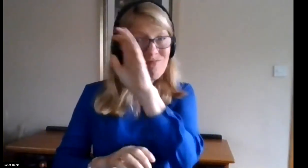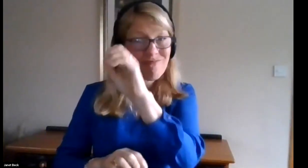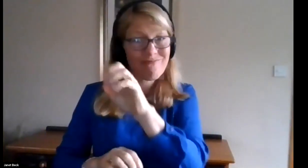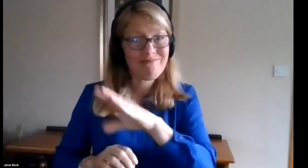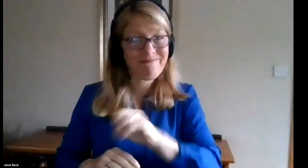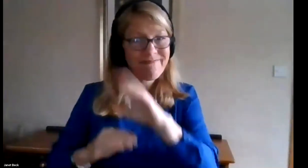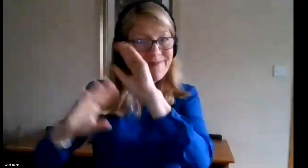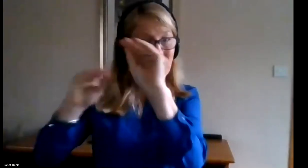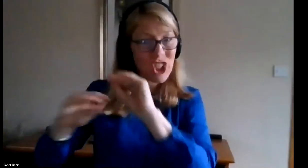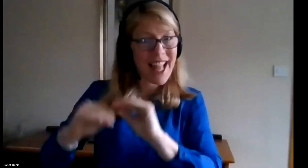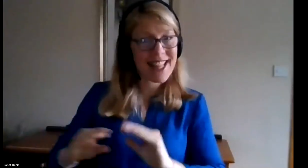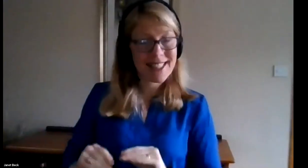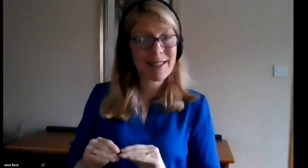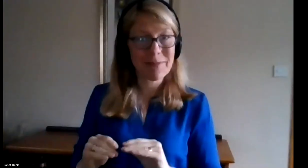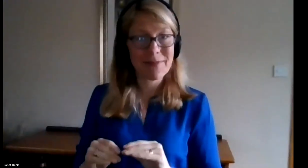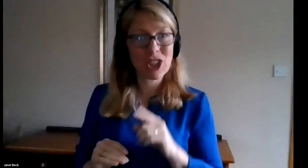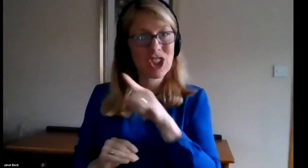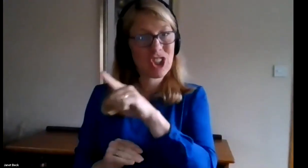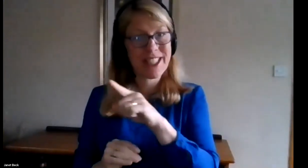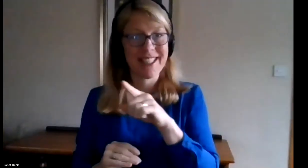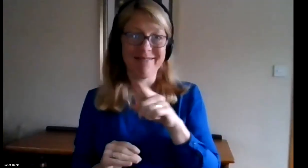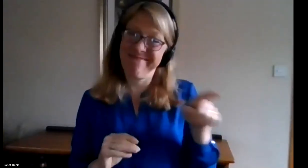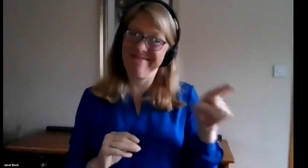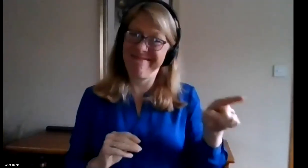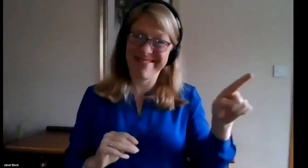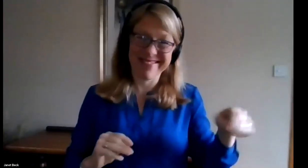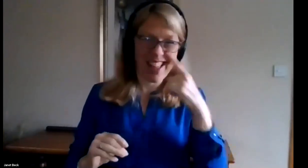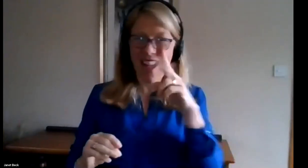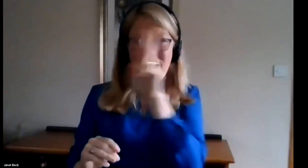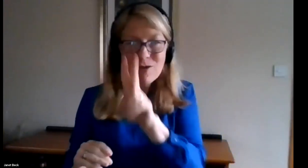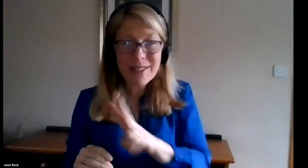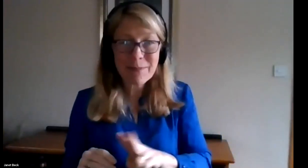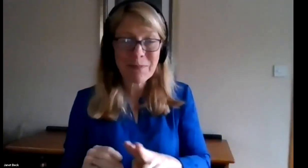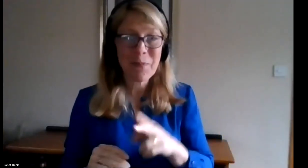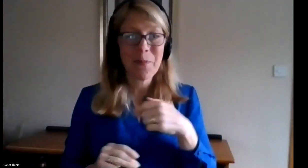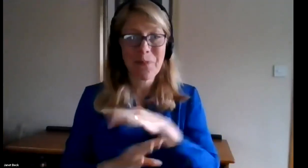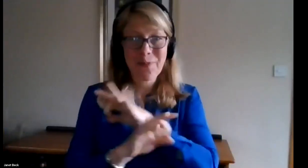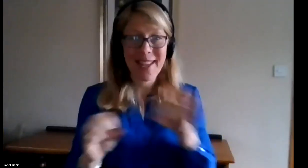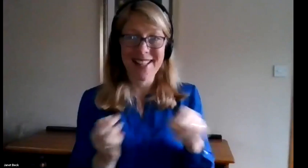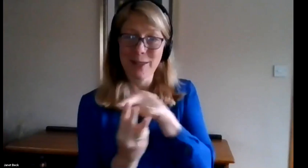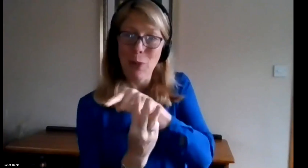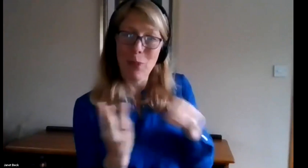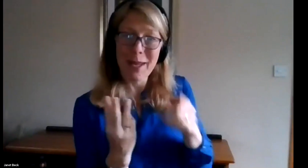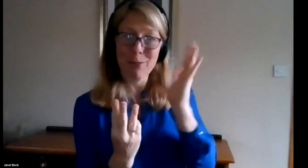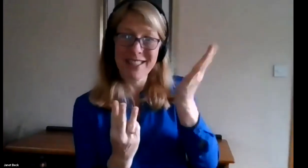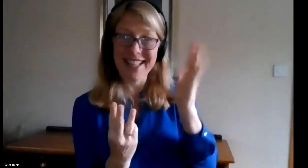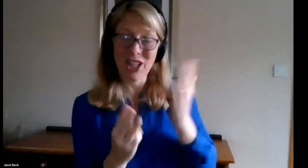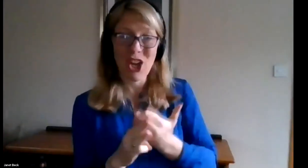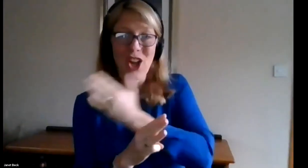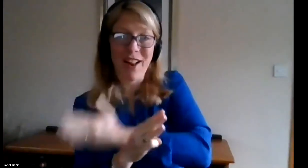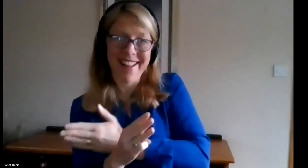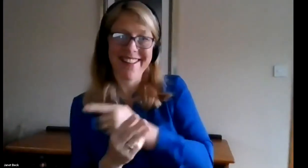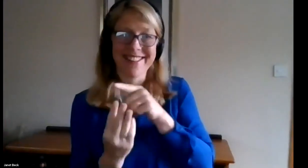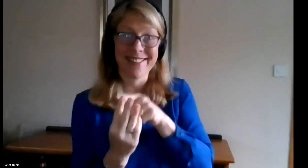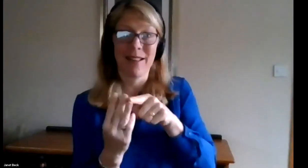able to pick them up. If I could ask our three fantastic presenters from earlier, plus and Mark as well,